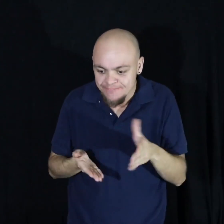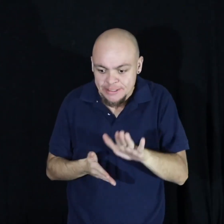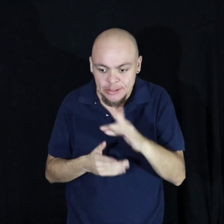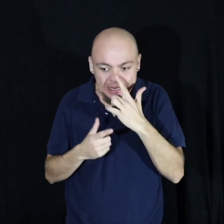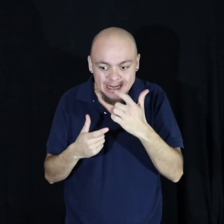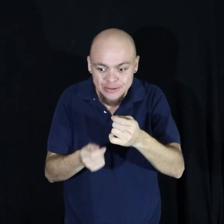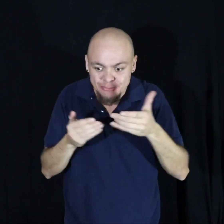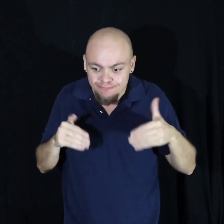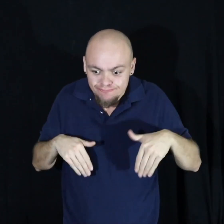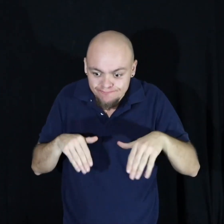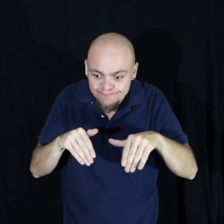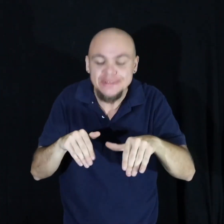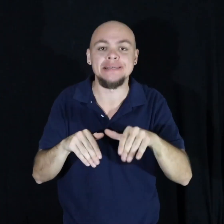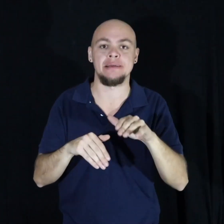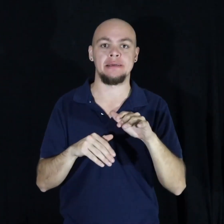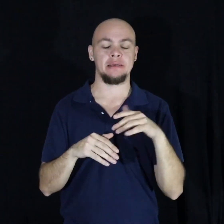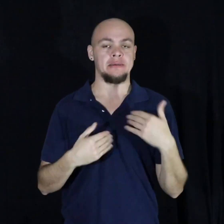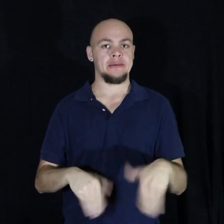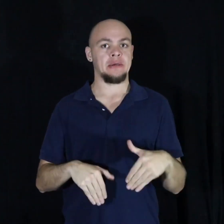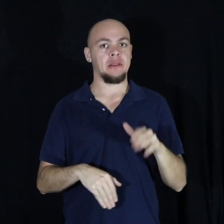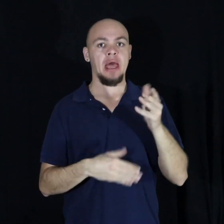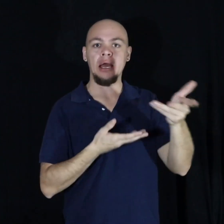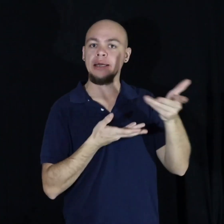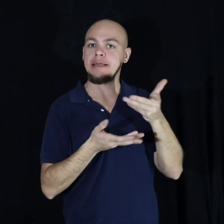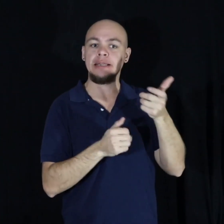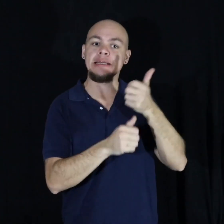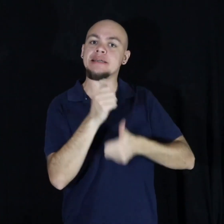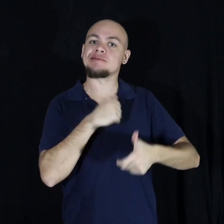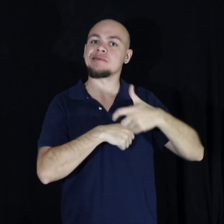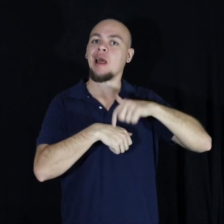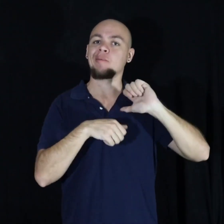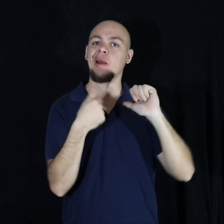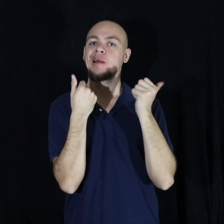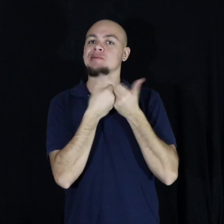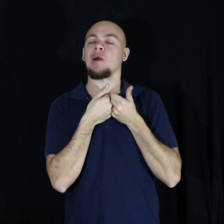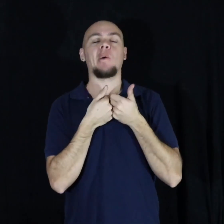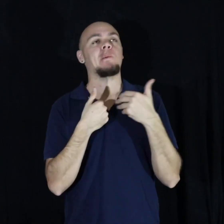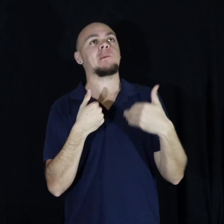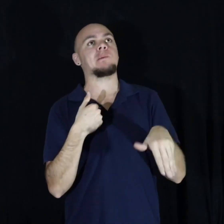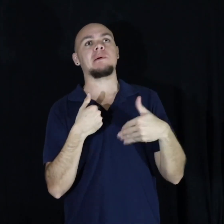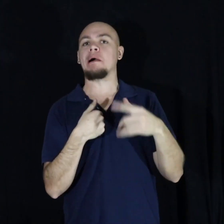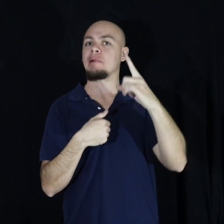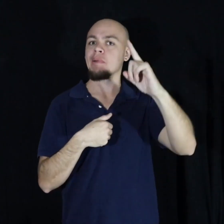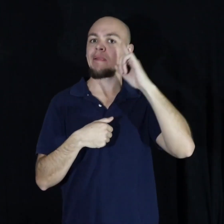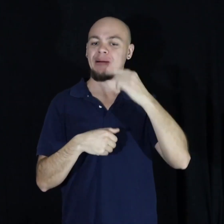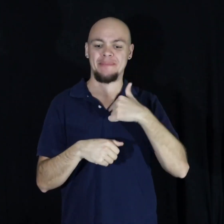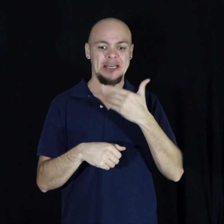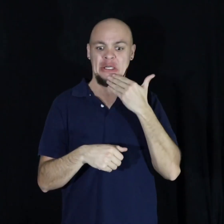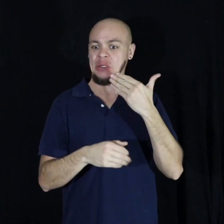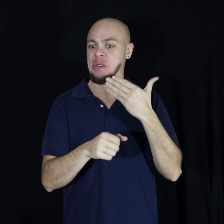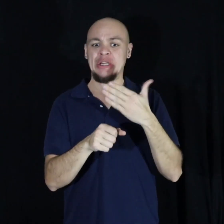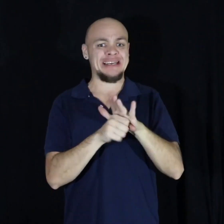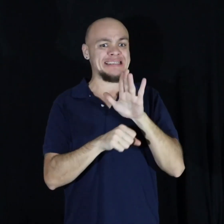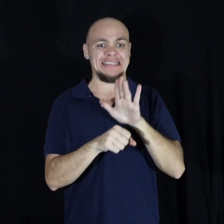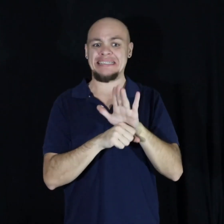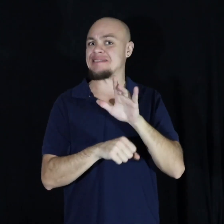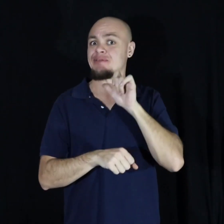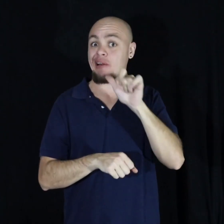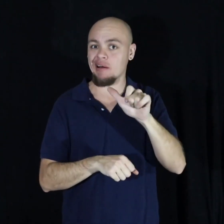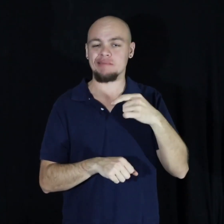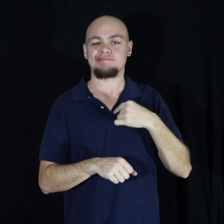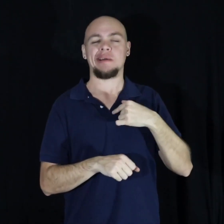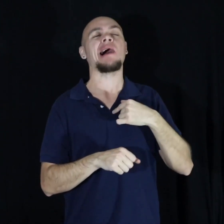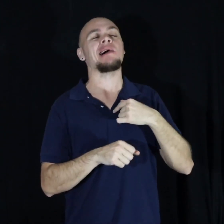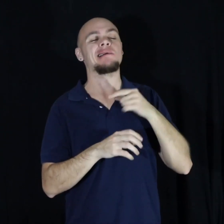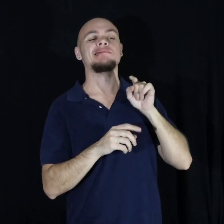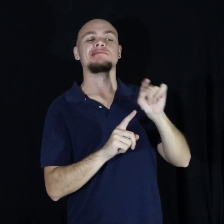interests. This interaction stuck with me every time I was challenged and every time I didn't think I was good enough. I thought about these girls and